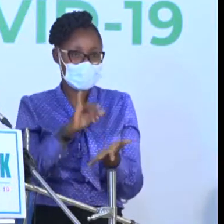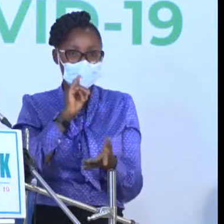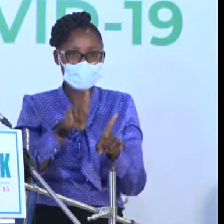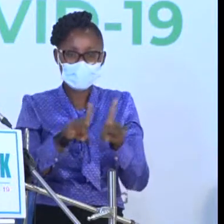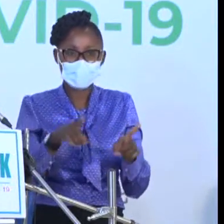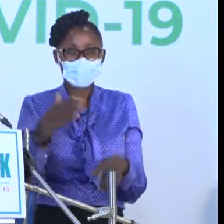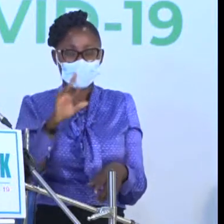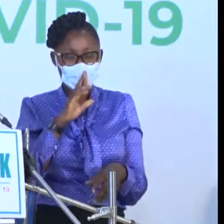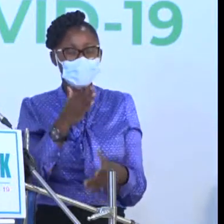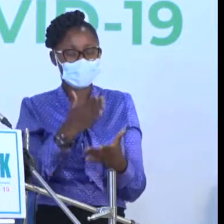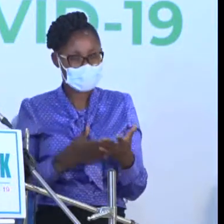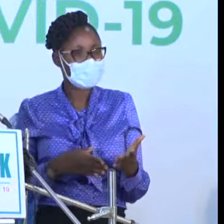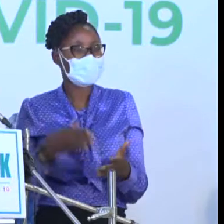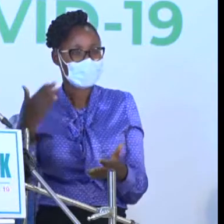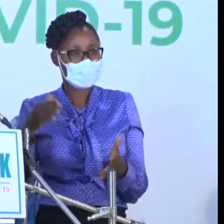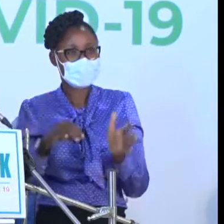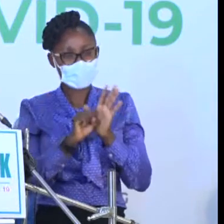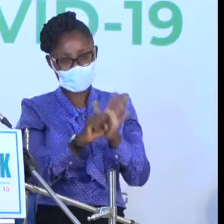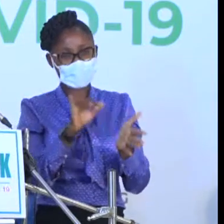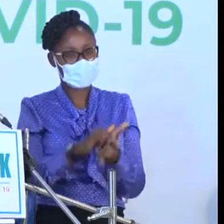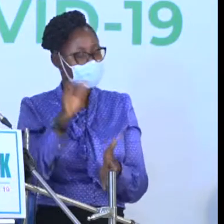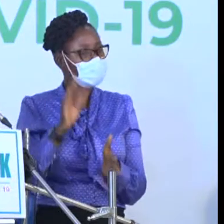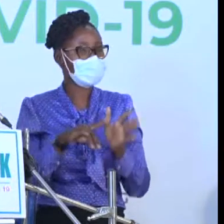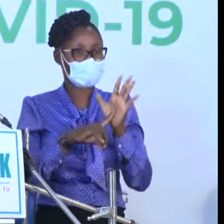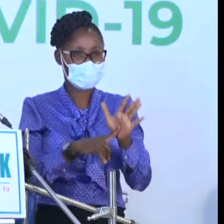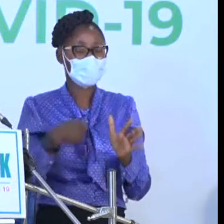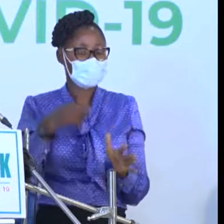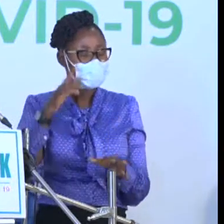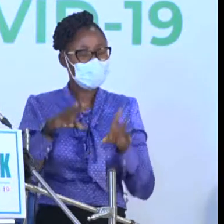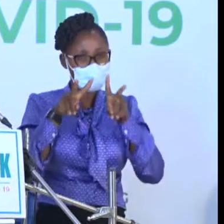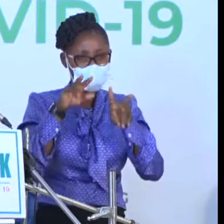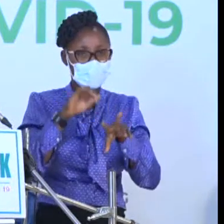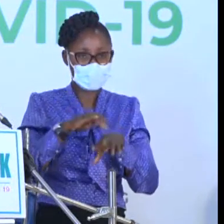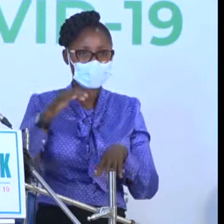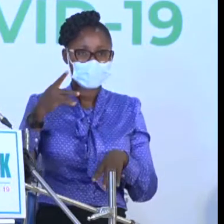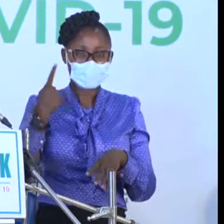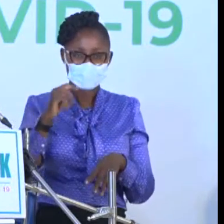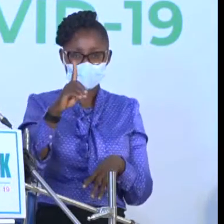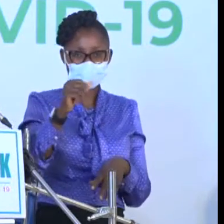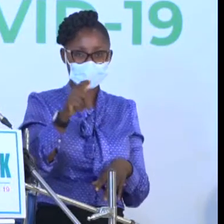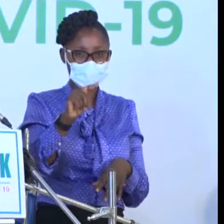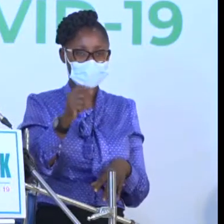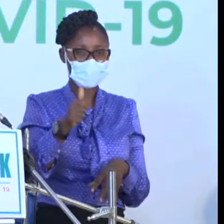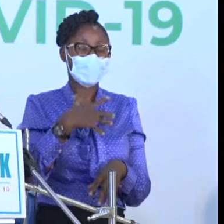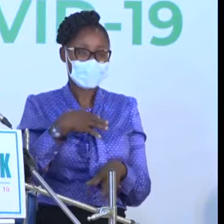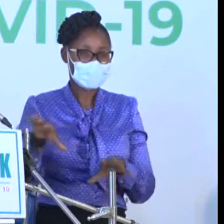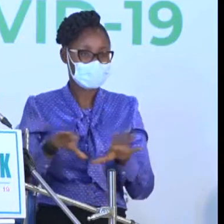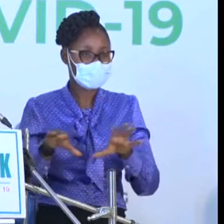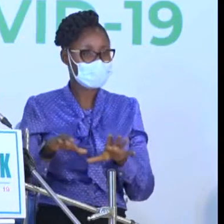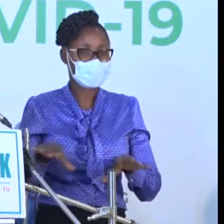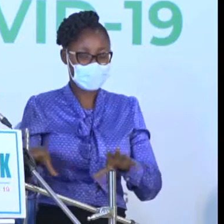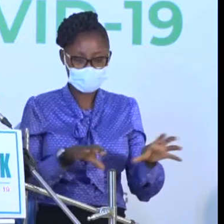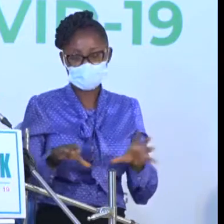fully evaluated. We will look at the data ourselves here in Nigeria, and we'll take action as needed. I think